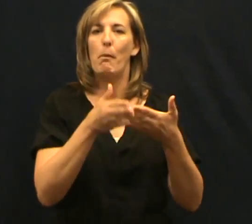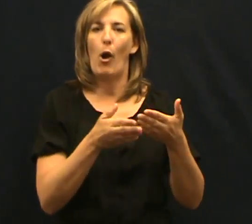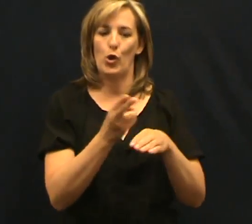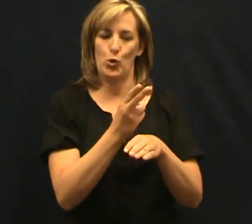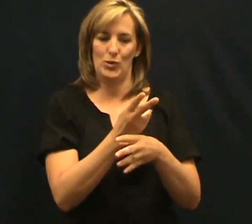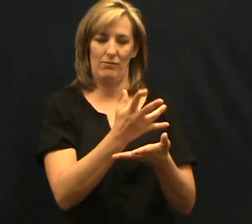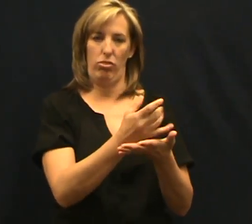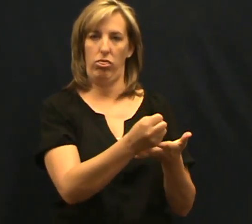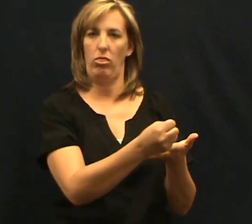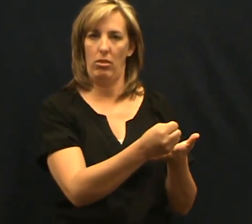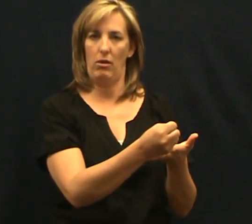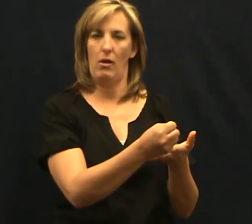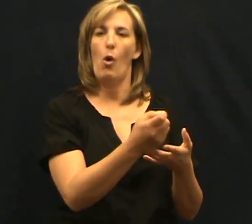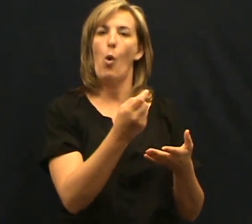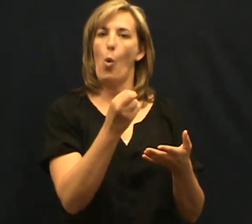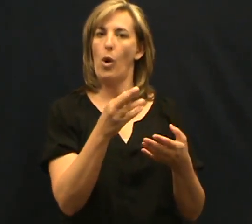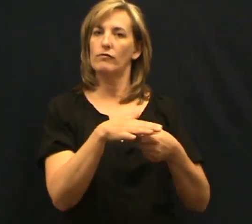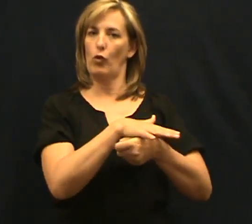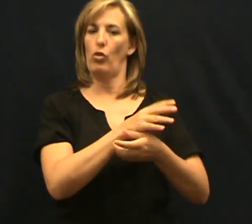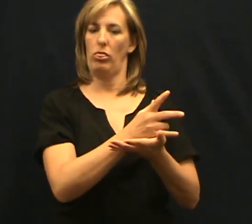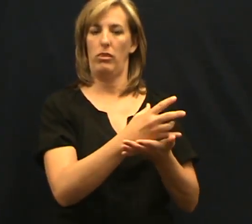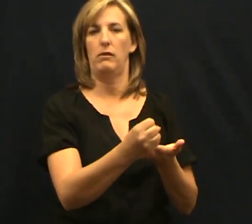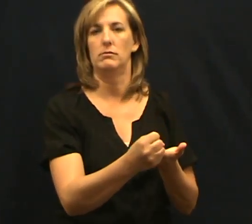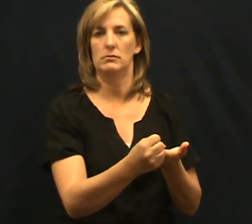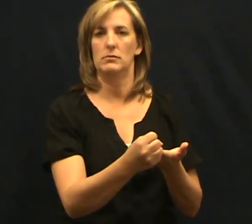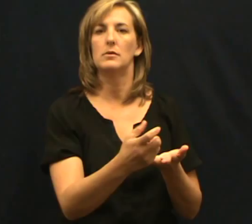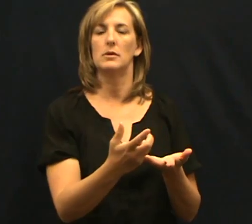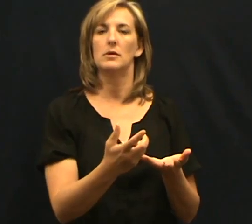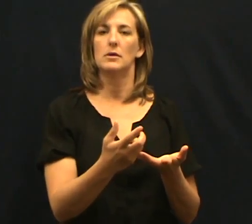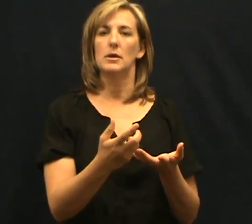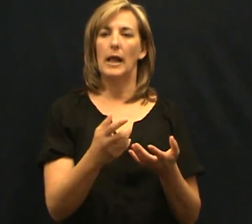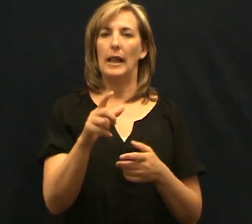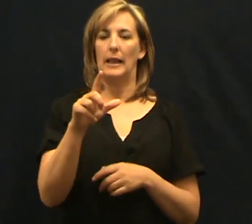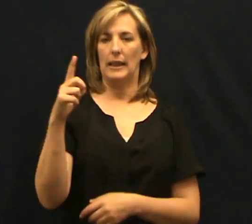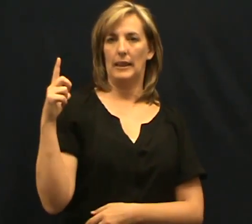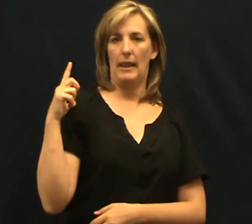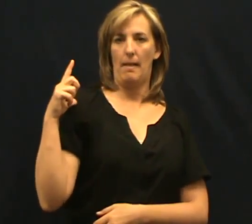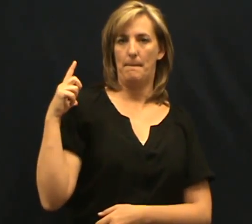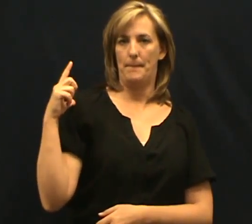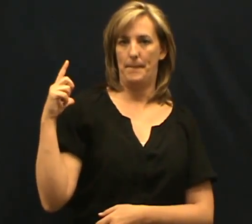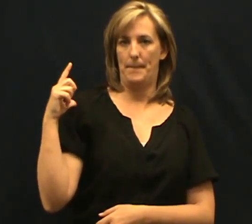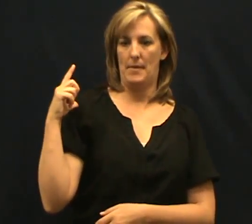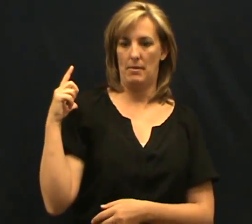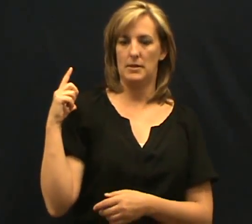even. Liabilities are reported at the amounts owed at the end of the period. There again, if